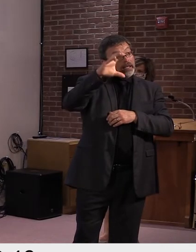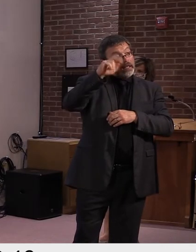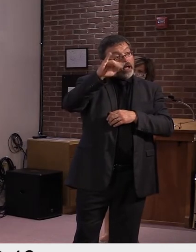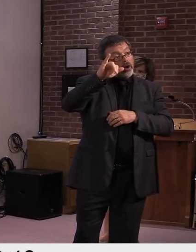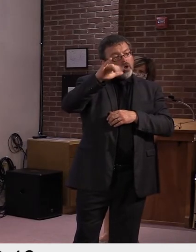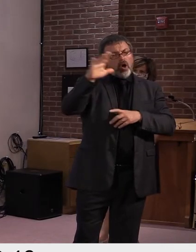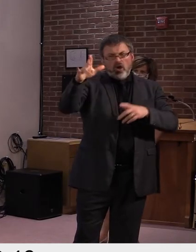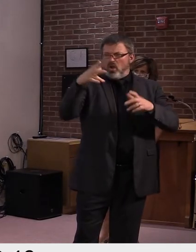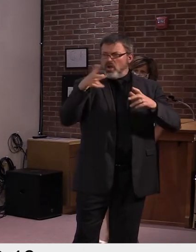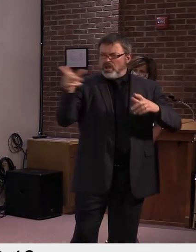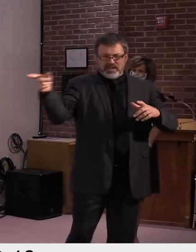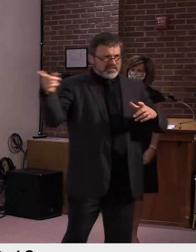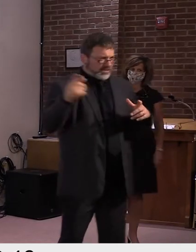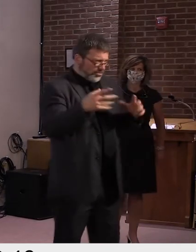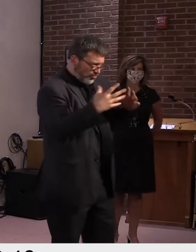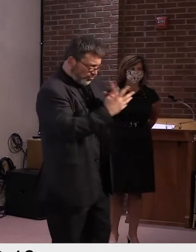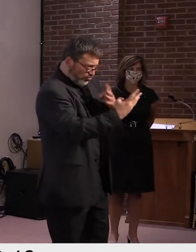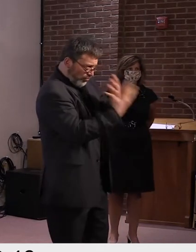Yes. Yeah. Secretary Smith.